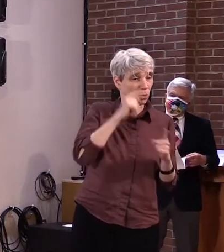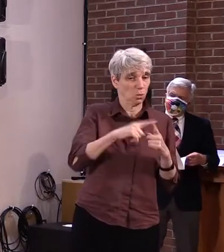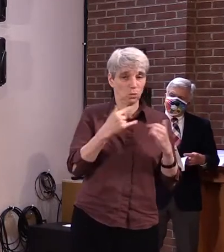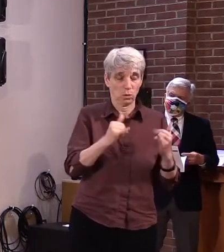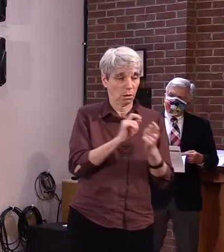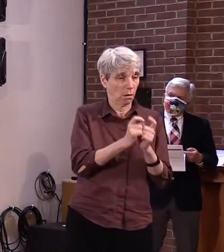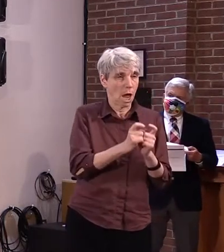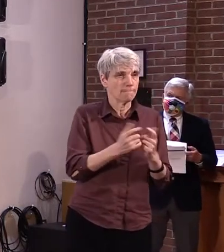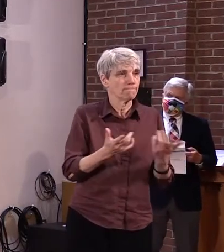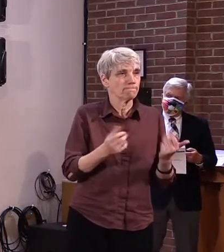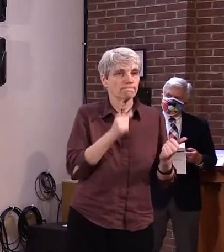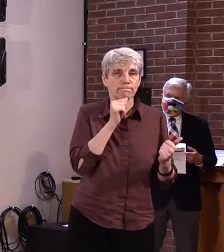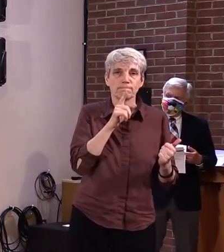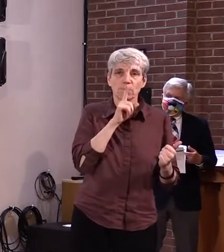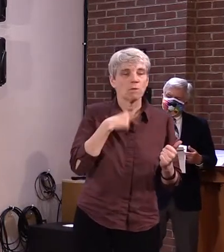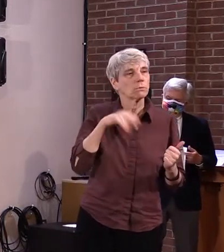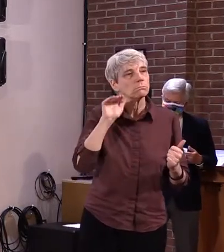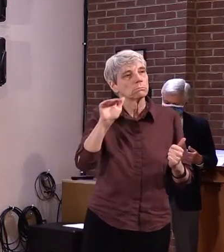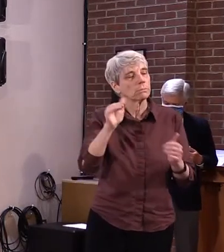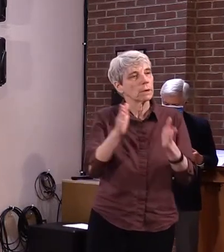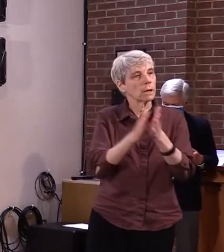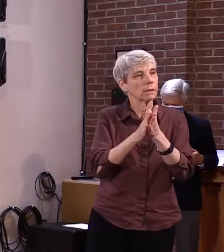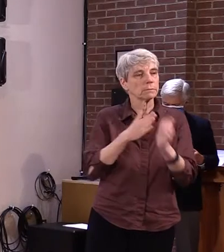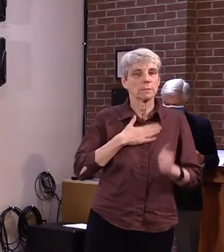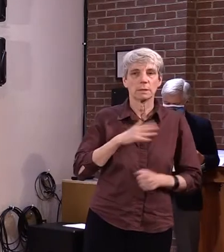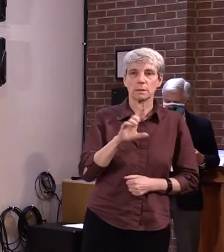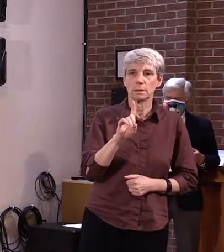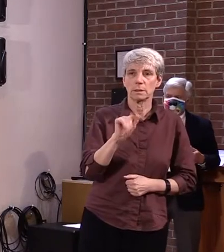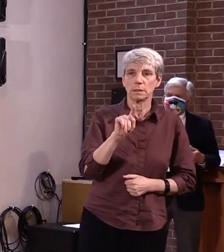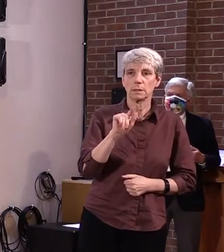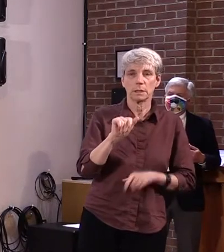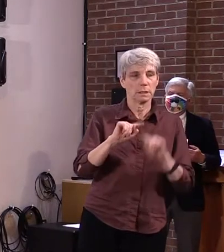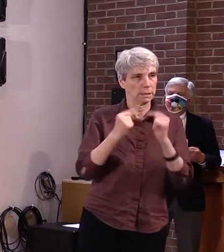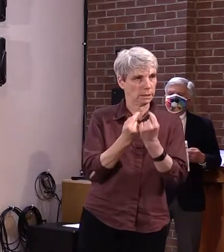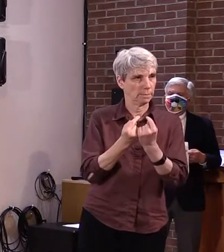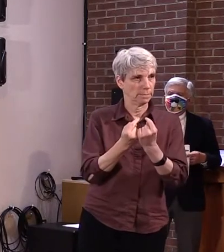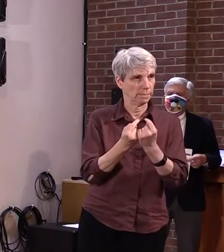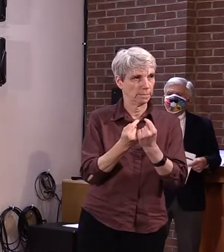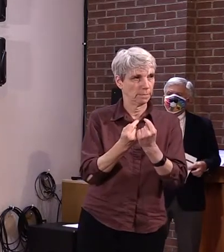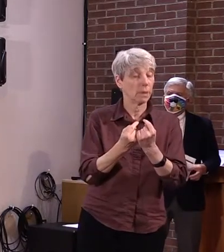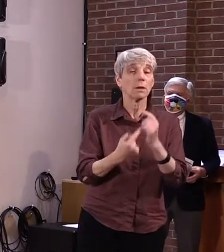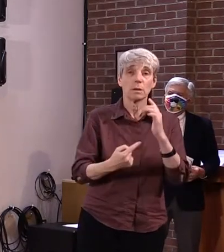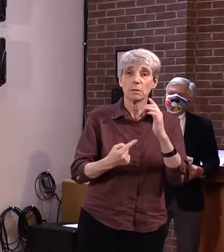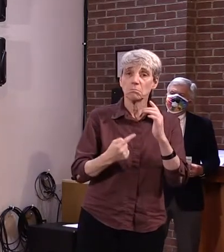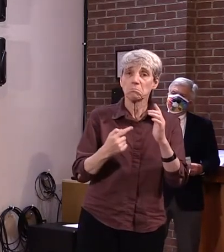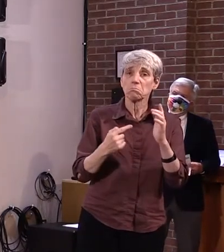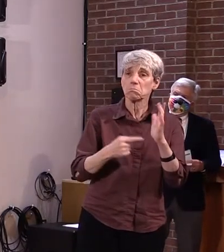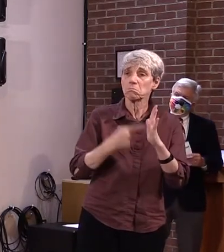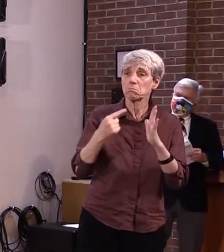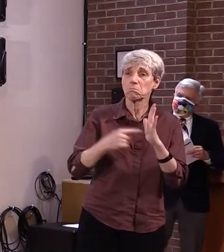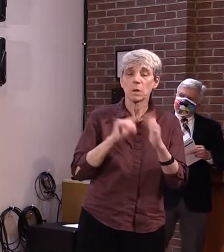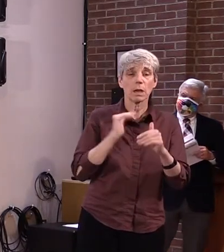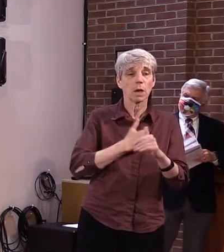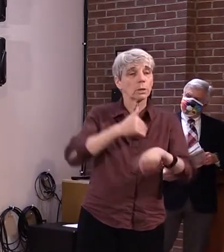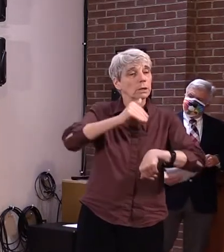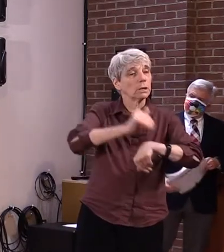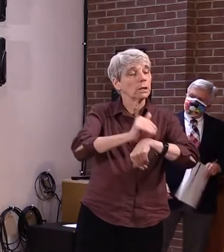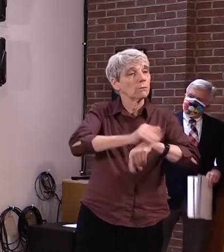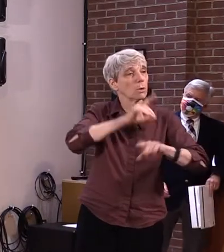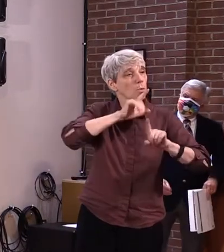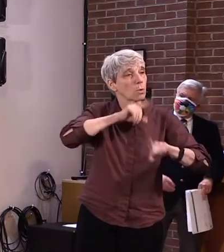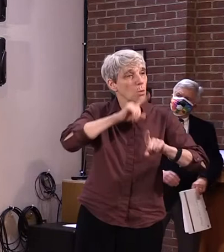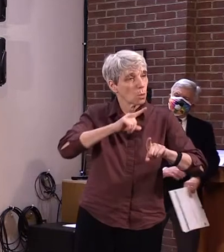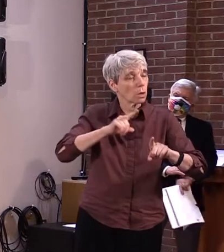the data team. It's not unusual for us in our evening reports to find out that